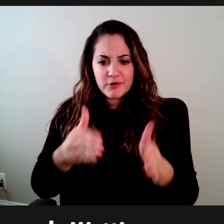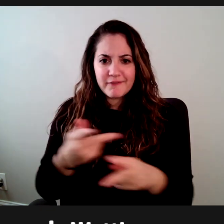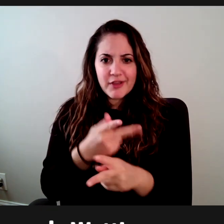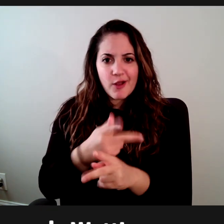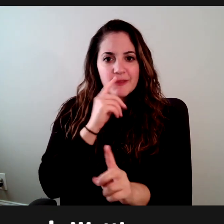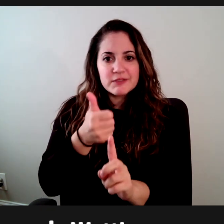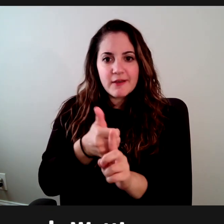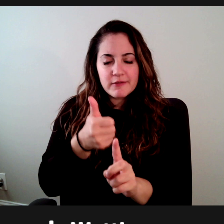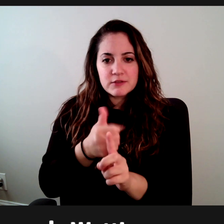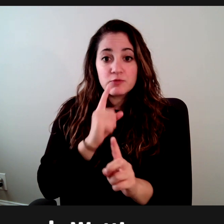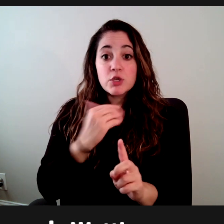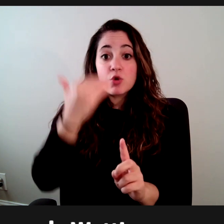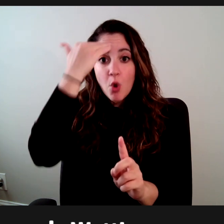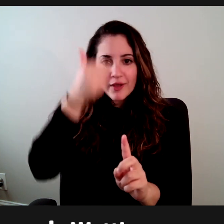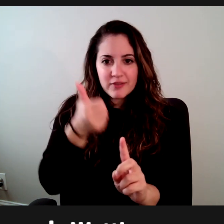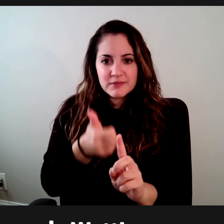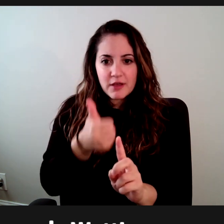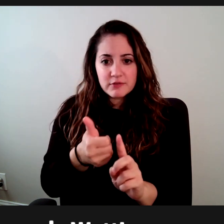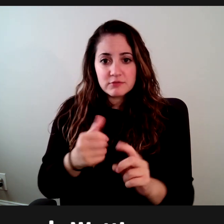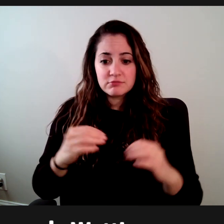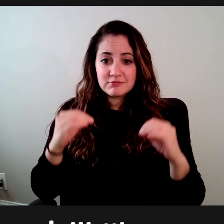with knowing themselves,